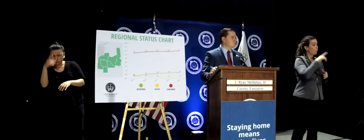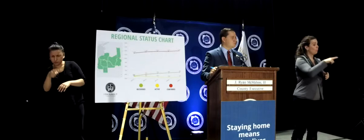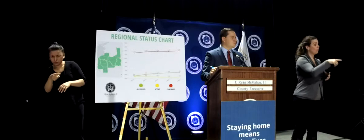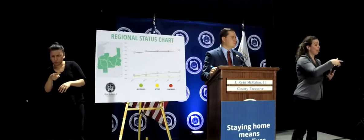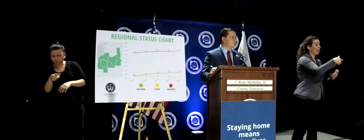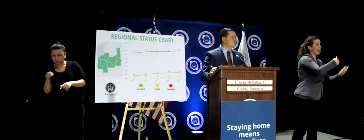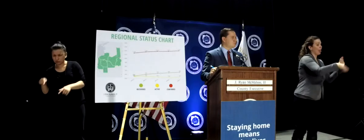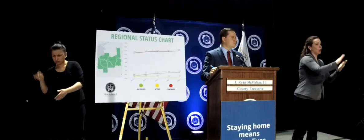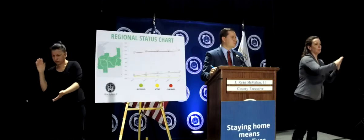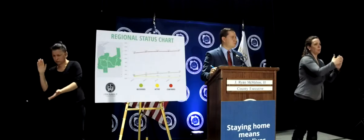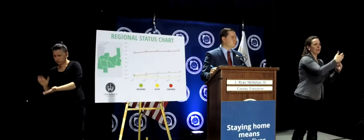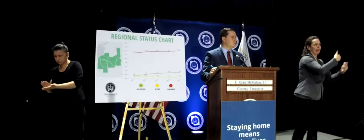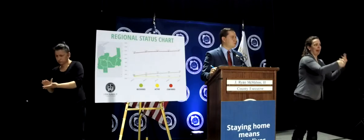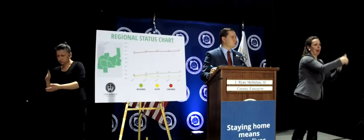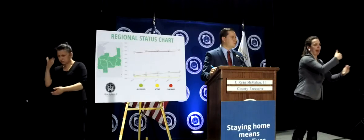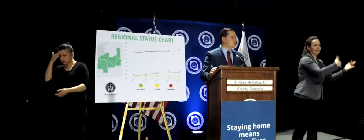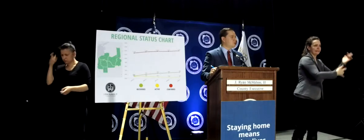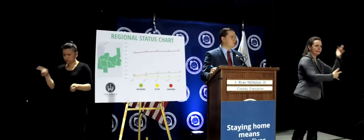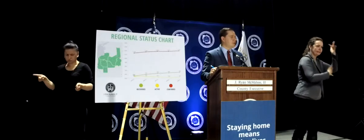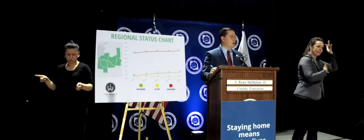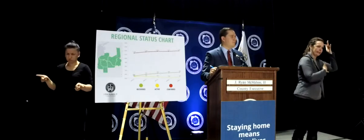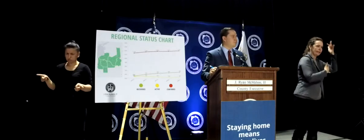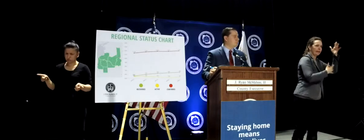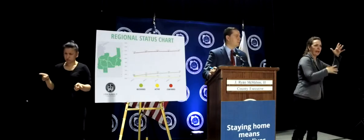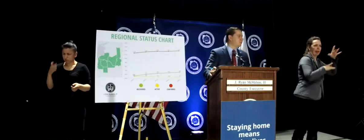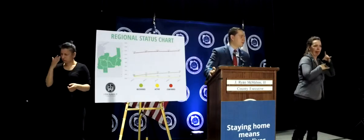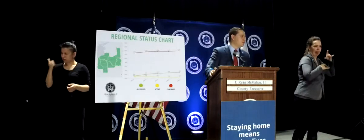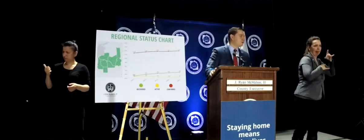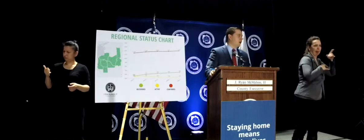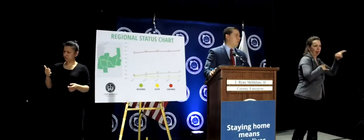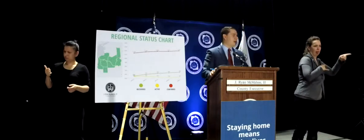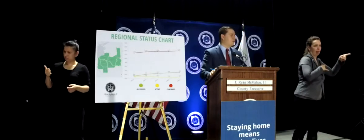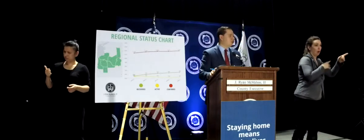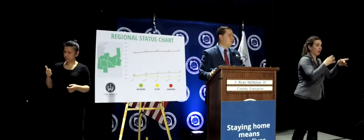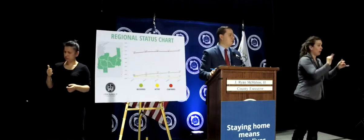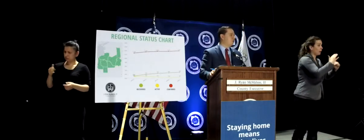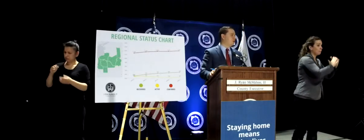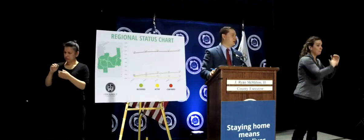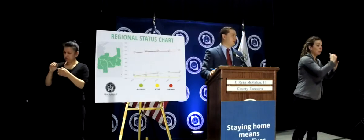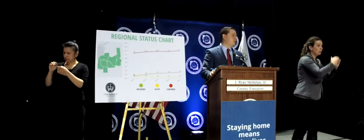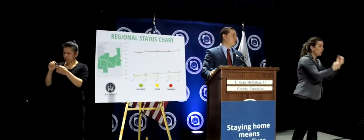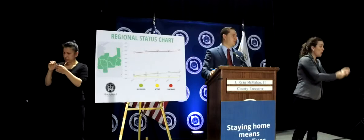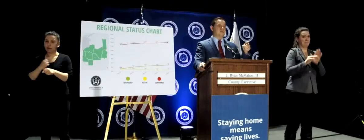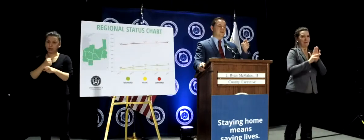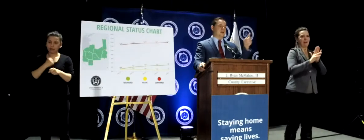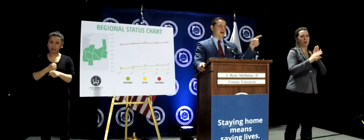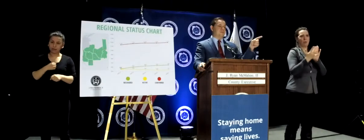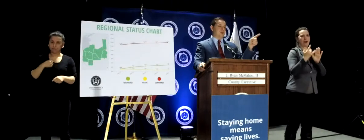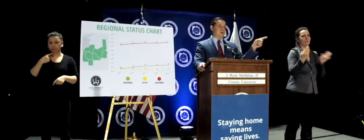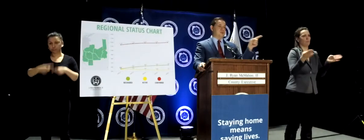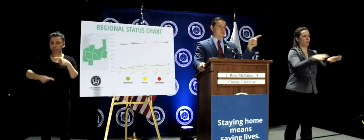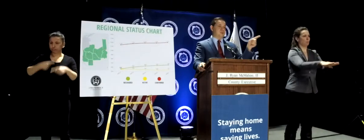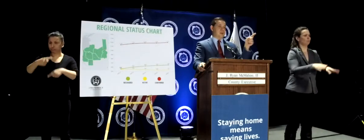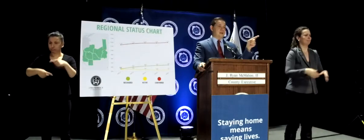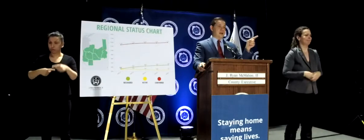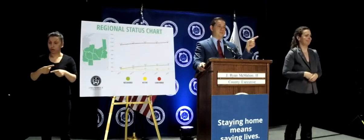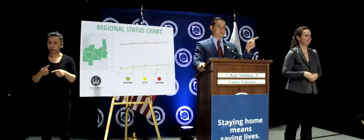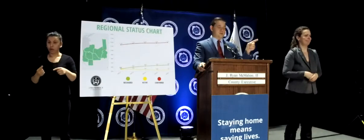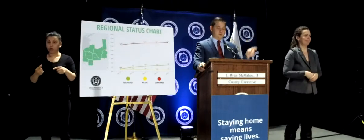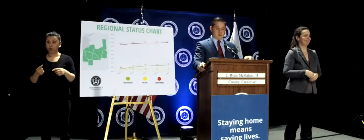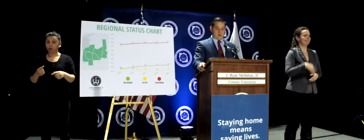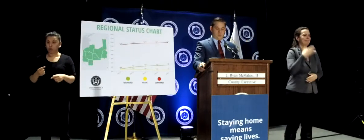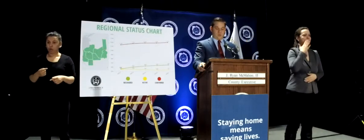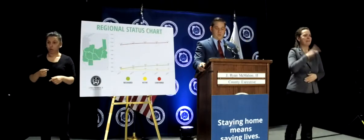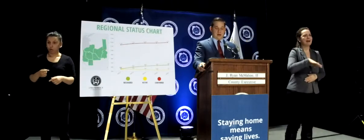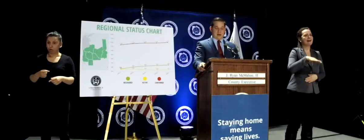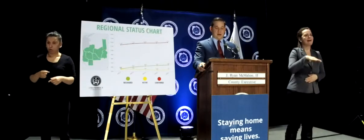it the density of housing? Yeah. Yeah, we have affiliated. If they kept their customers on